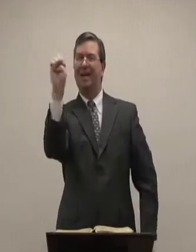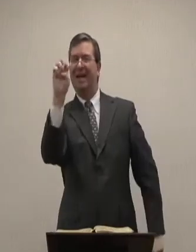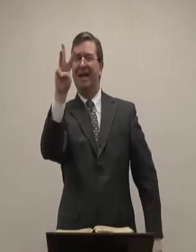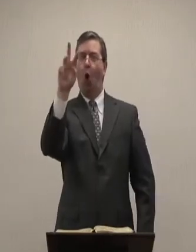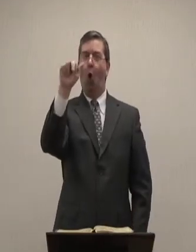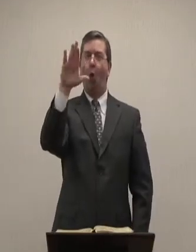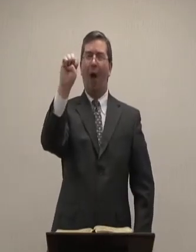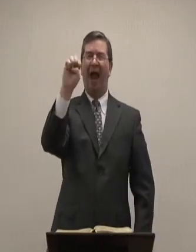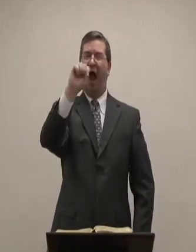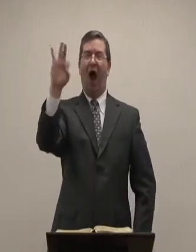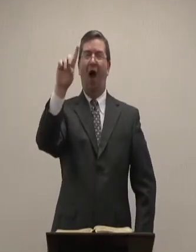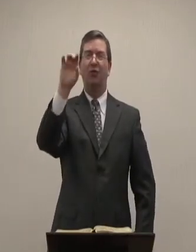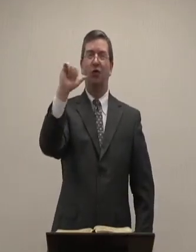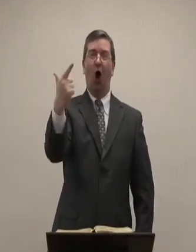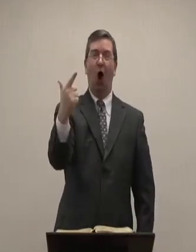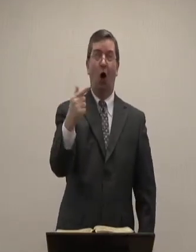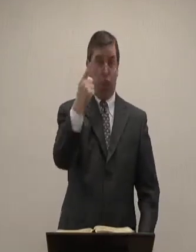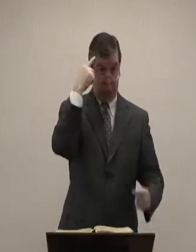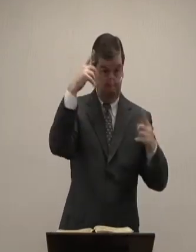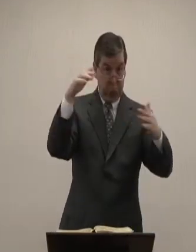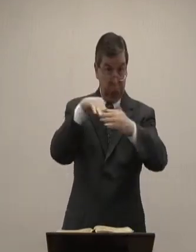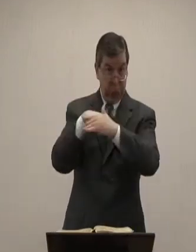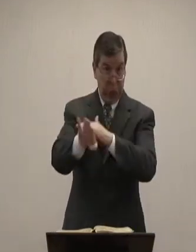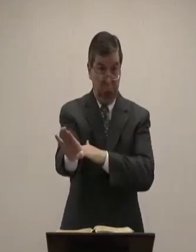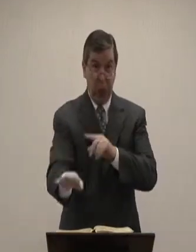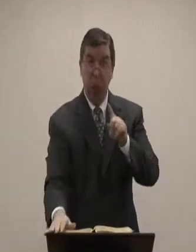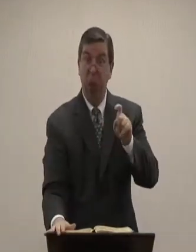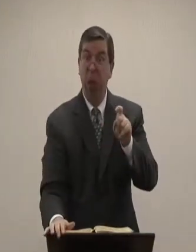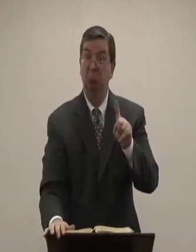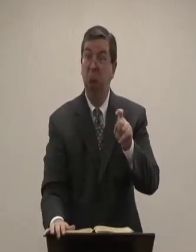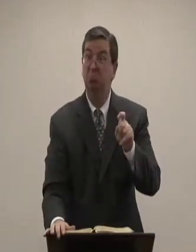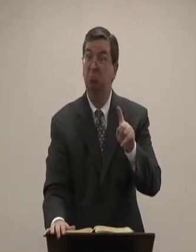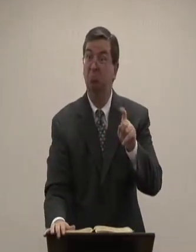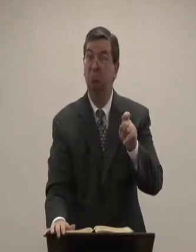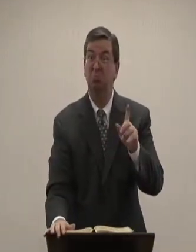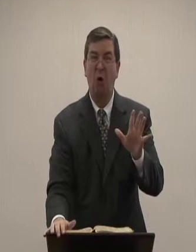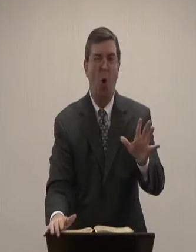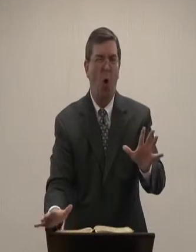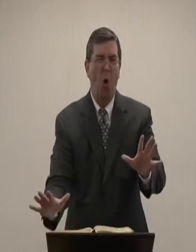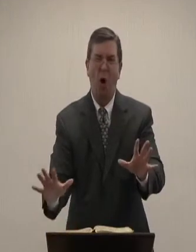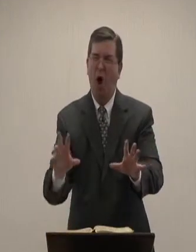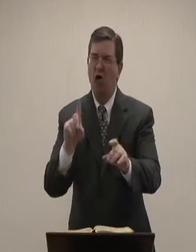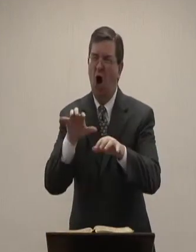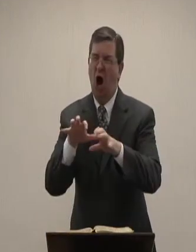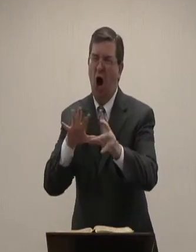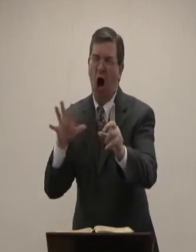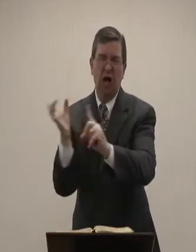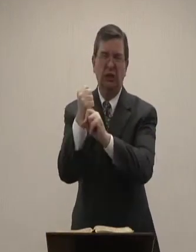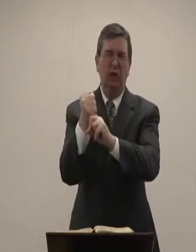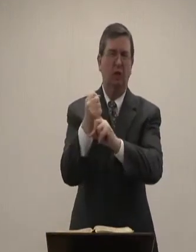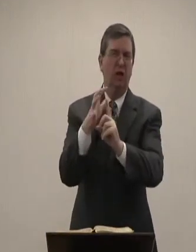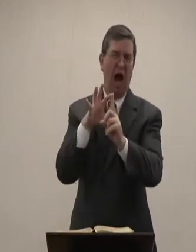Be aware of dog. You know how, the same as you'll see a sign on a gate or on a door that says, beware of dog.